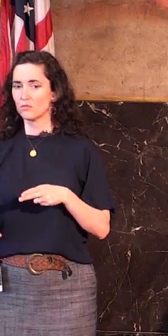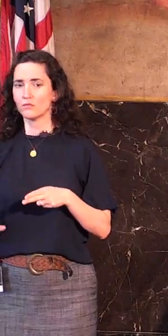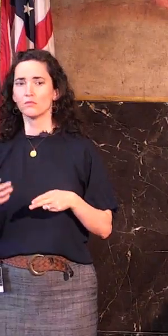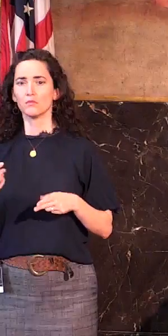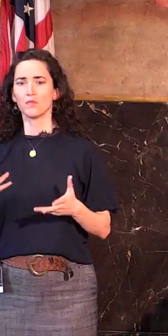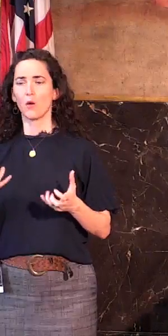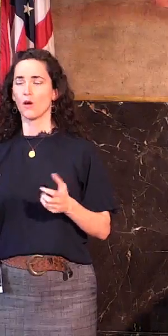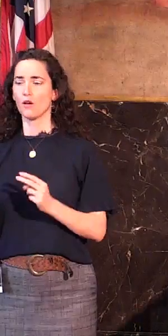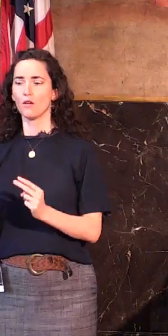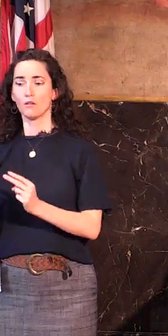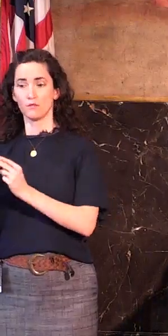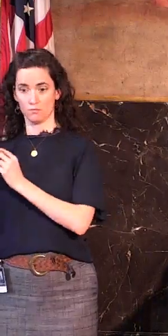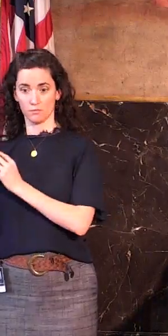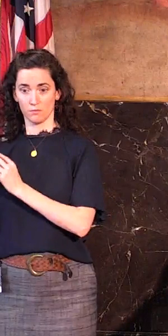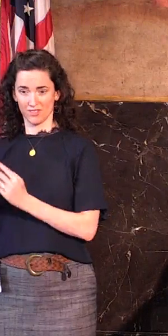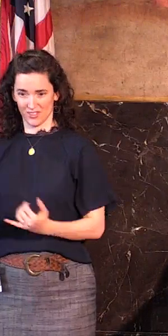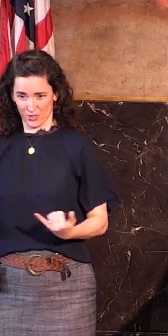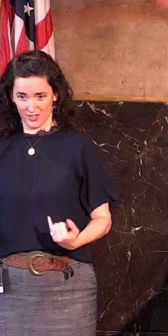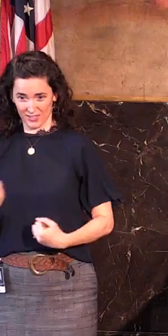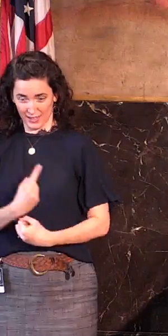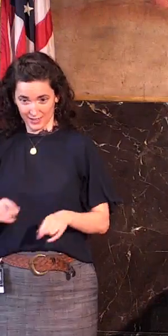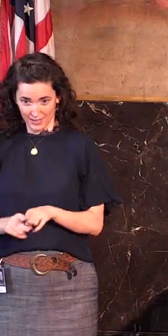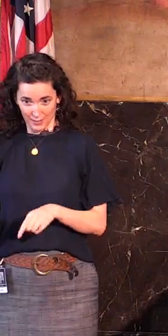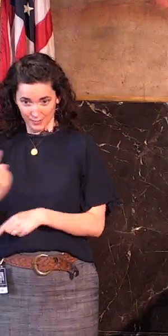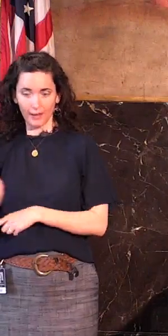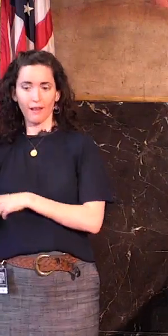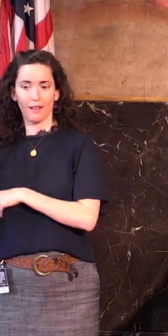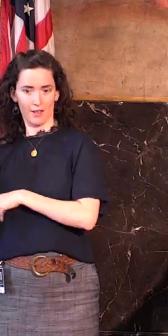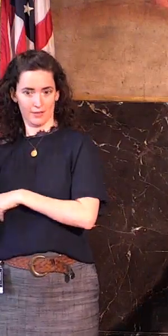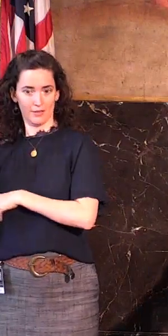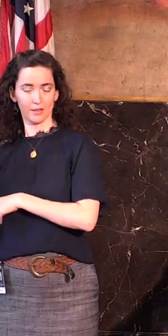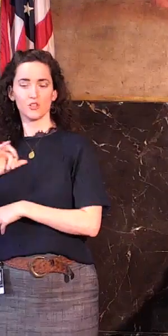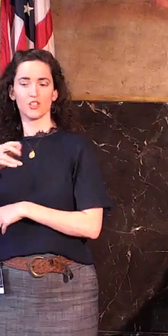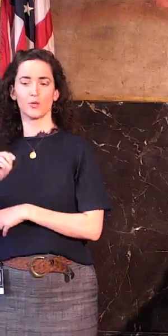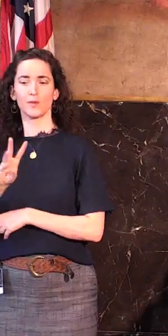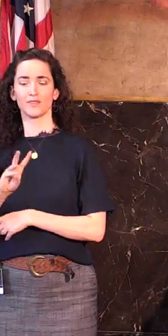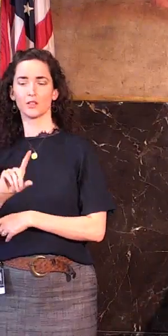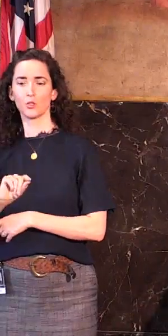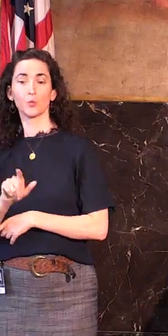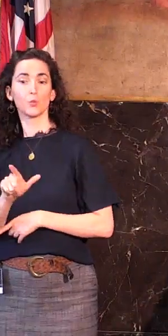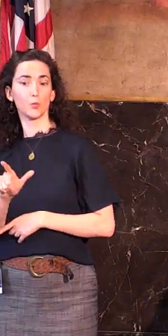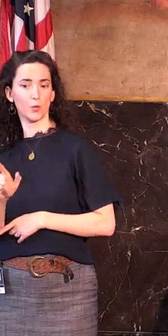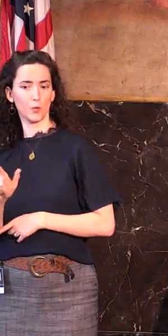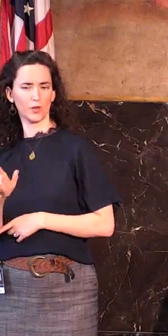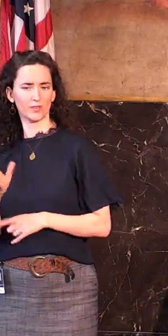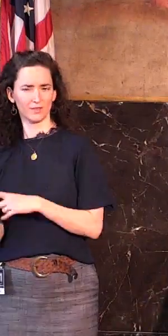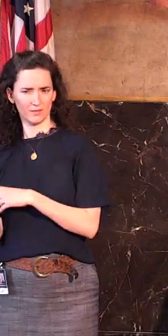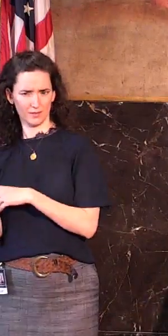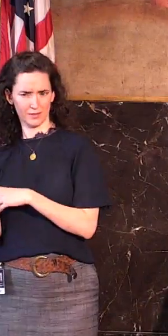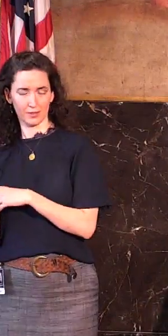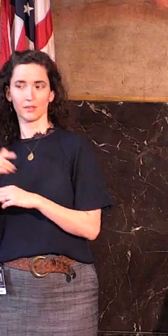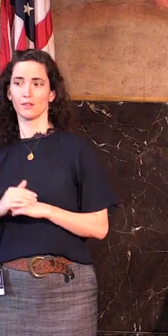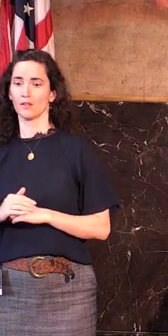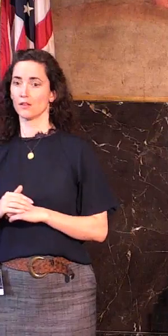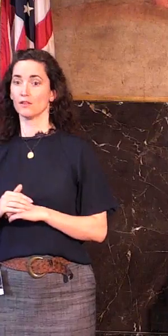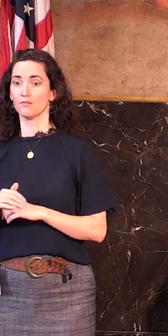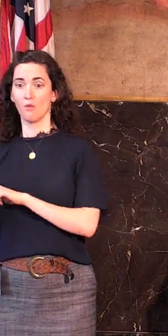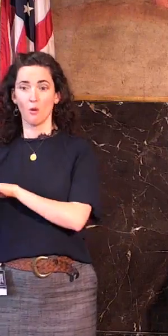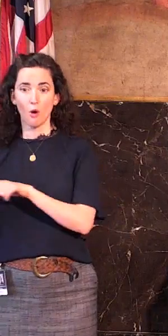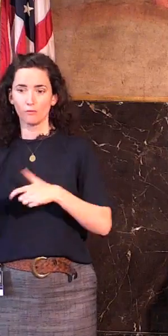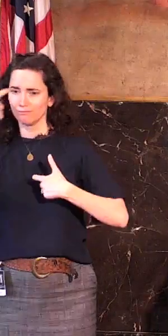back 1 year from today, January the 6th of 2021, the day that we will always